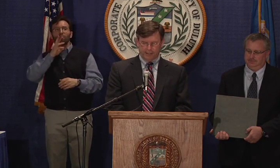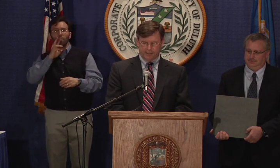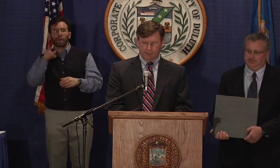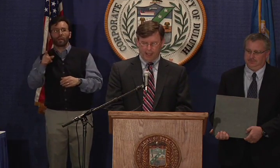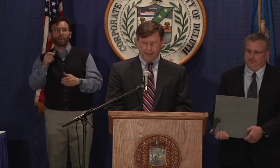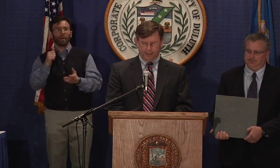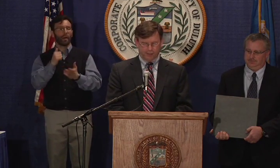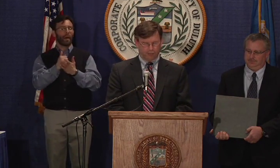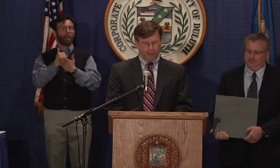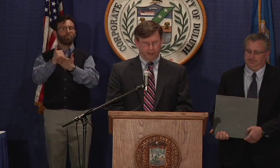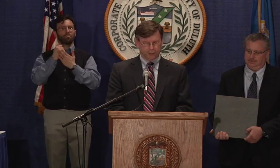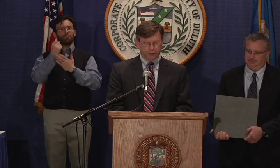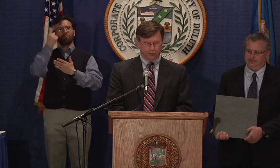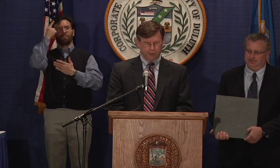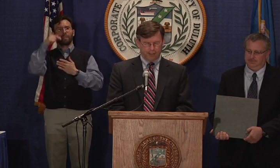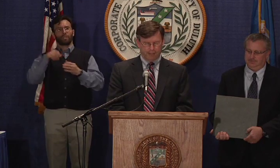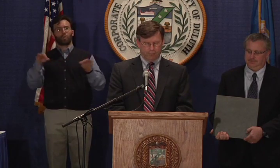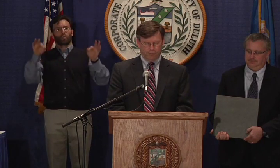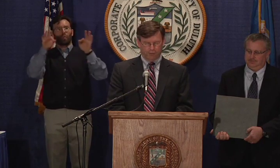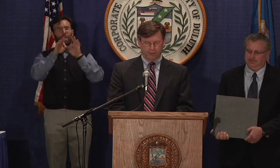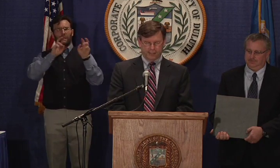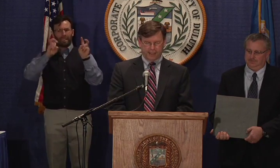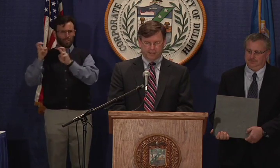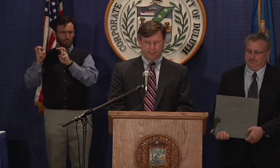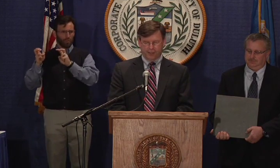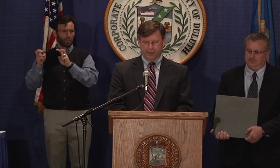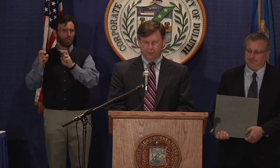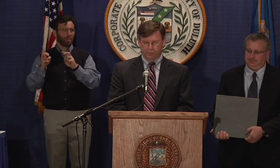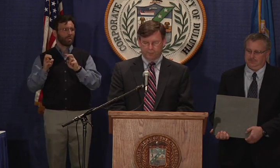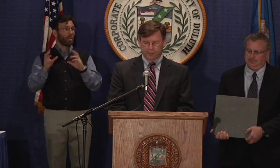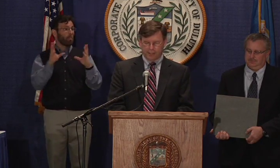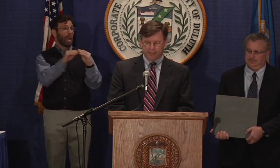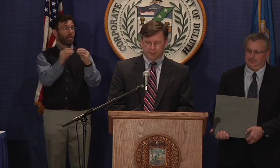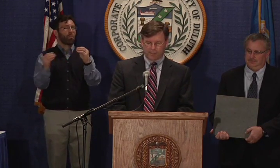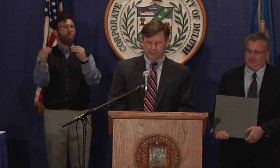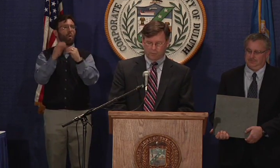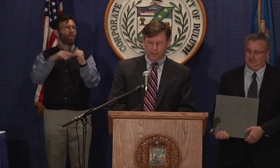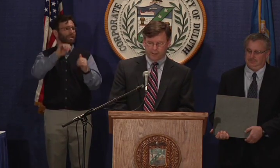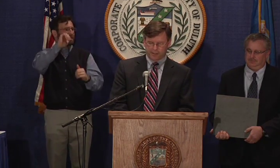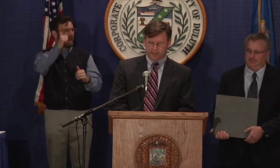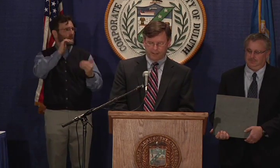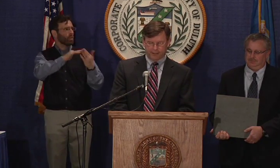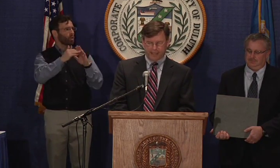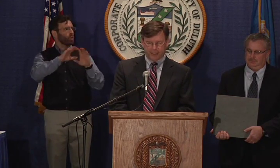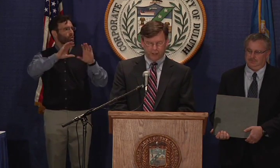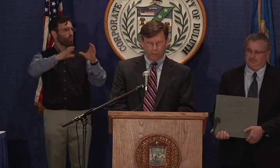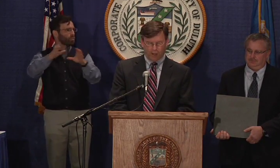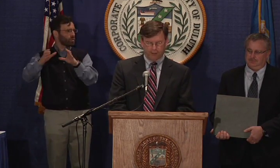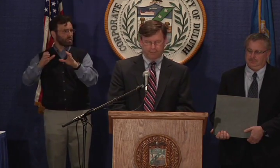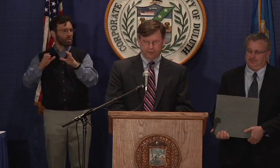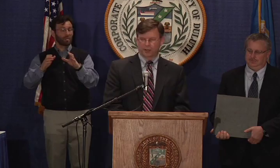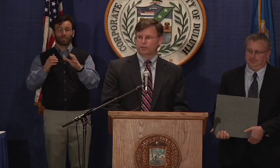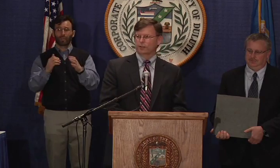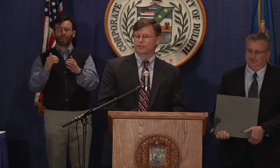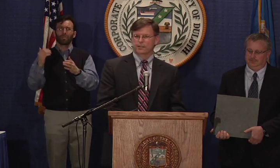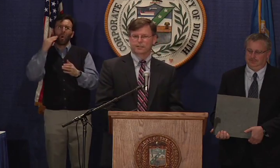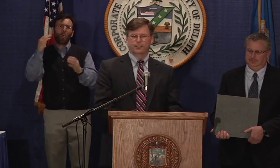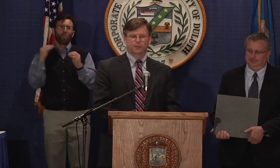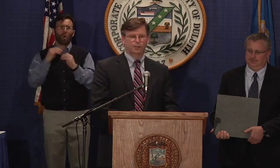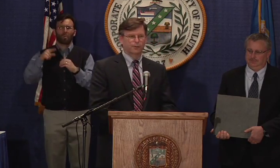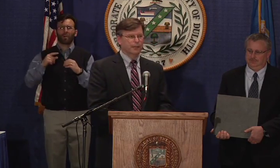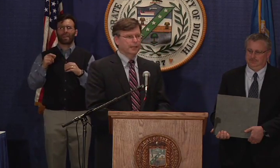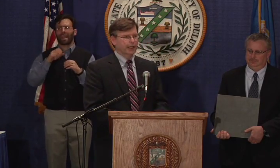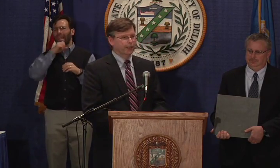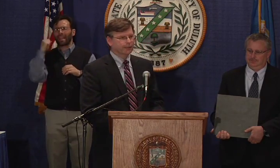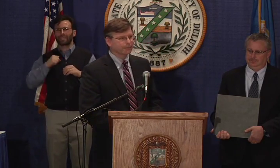helped shed some light on this critical issue and met with over 10 community groups to raise awareness about the aging water infrastructure system